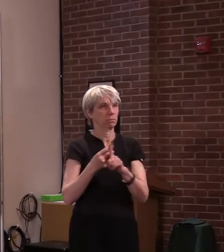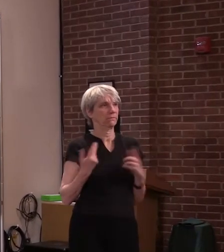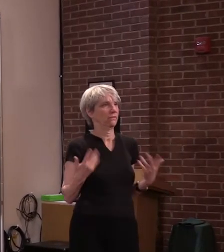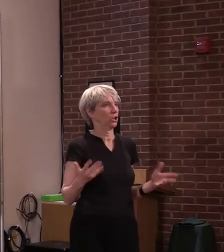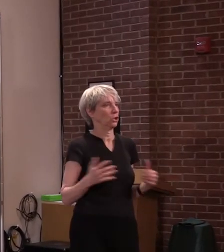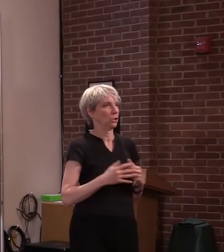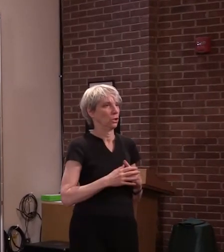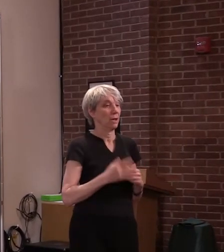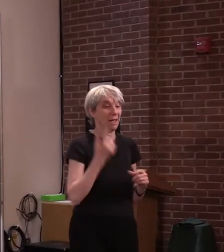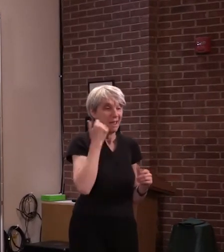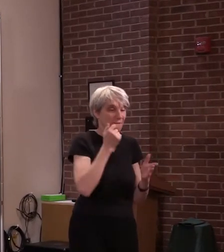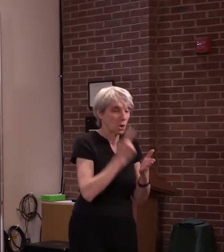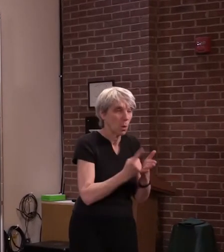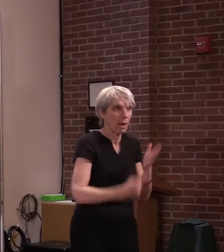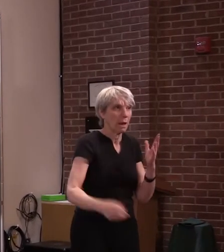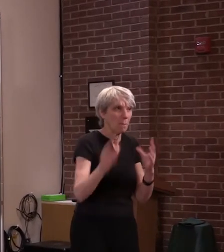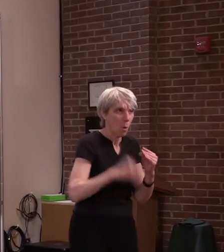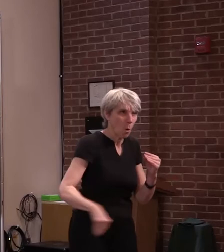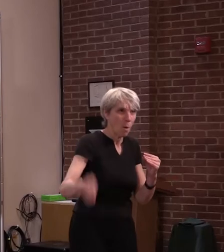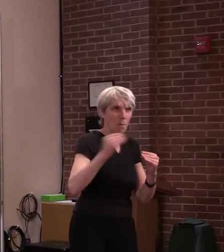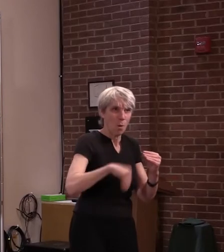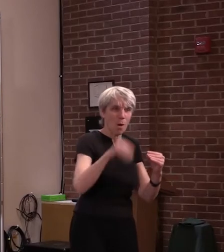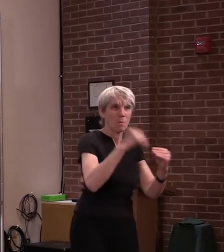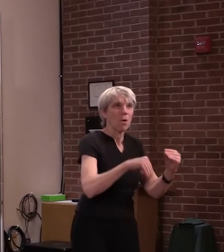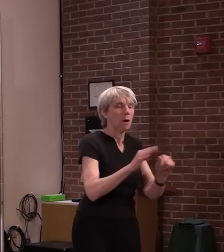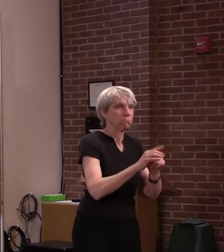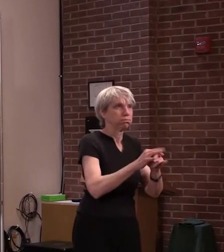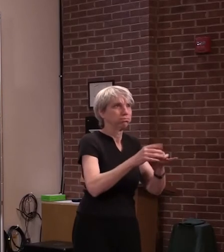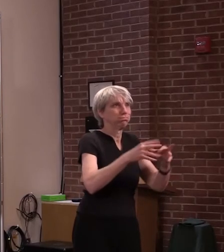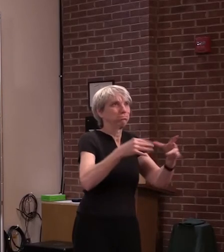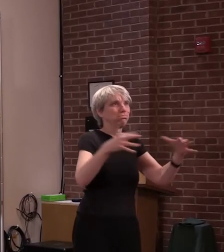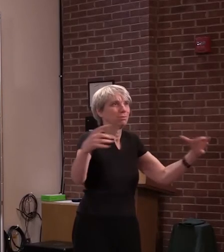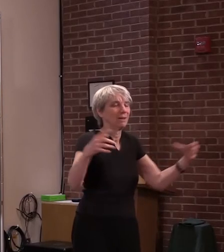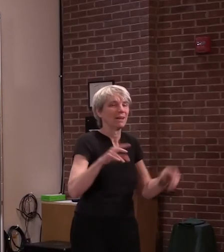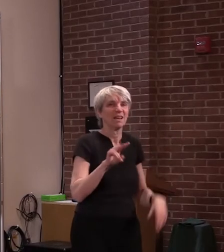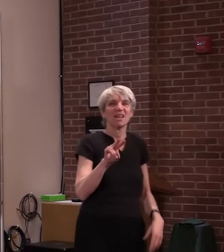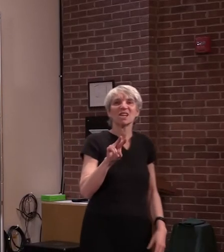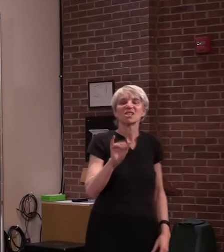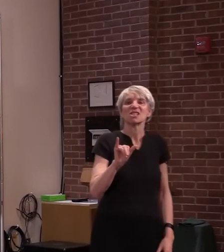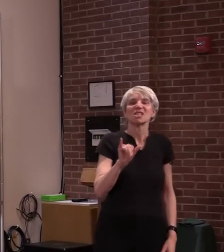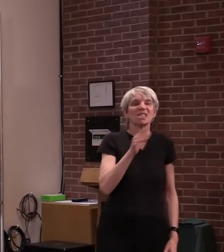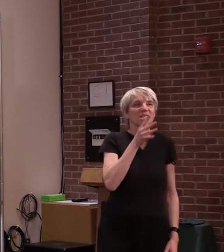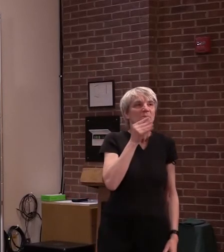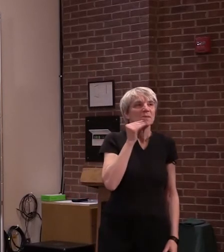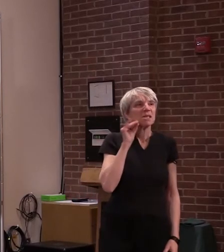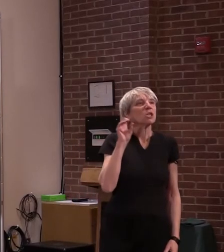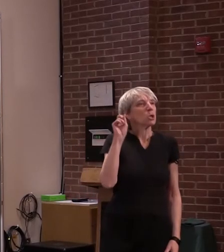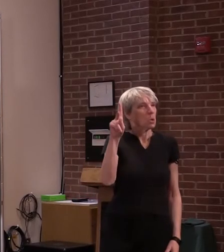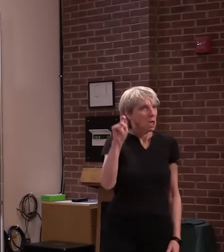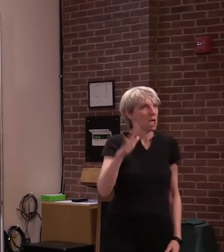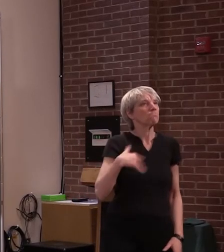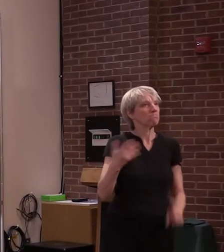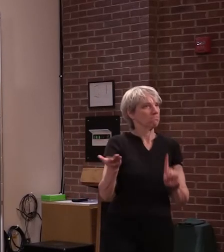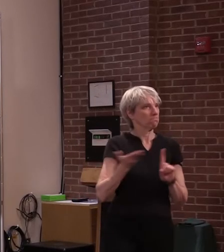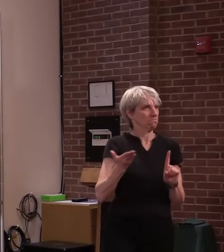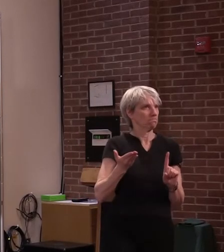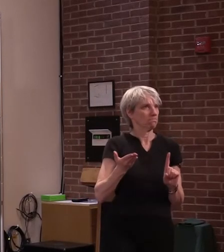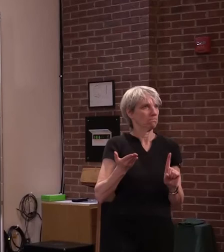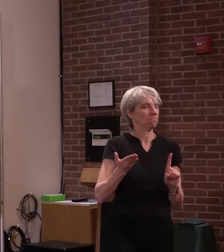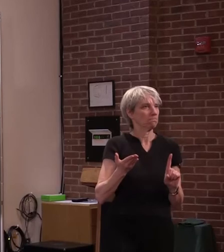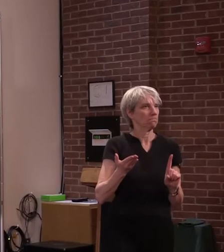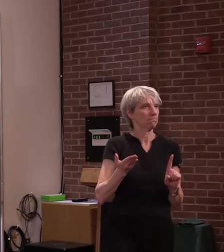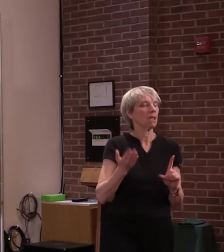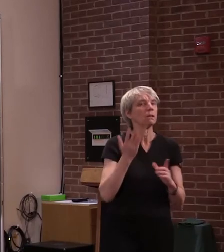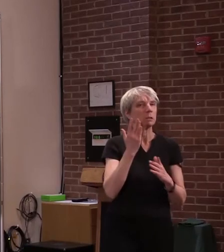Every week we add to that. And I think that comfort in numbers can be really helpful. And so there are parents now who